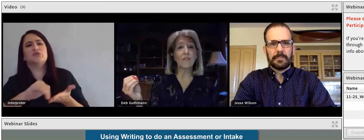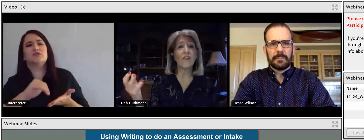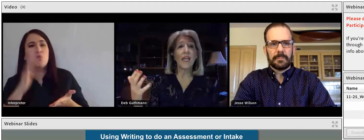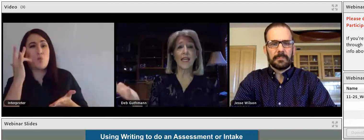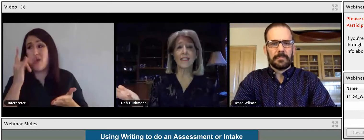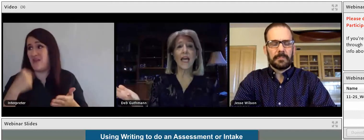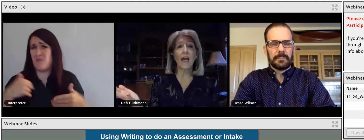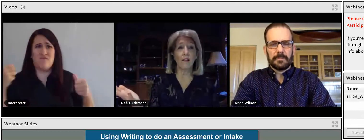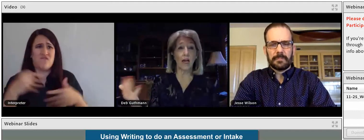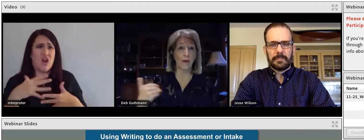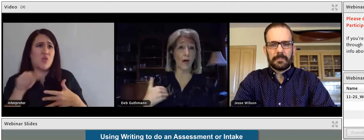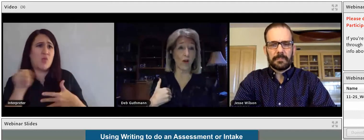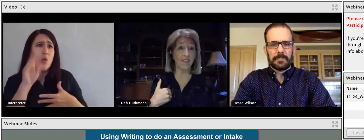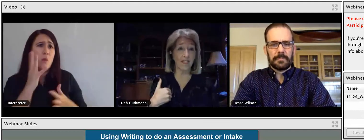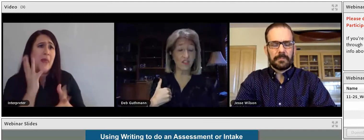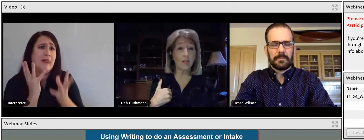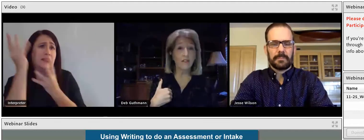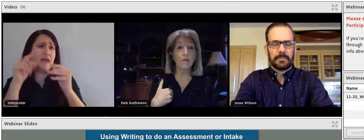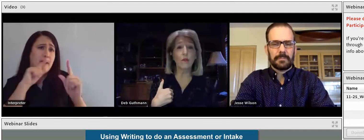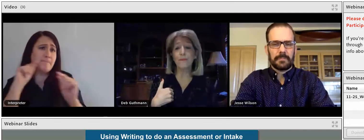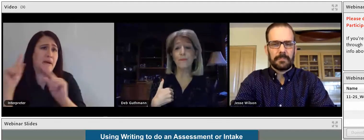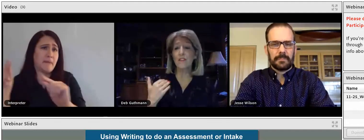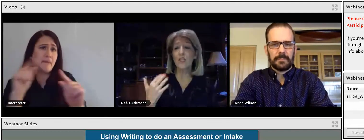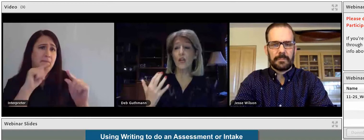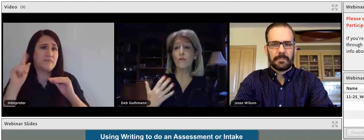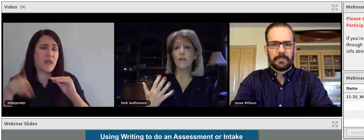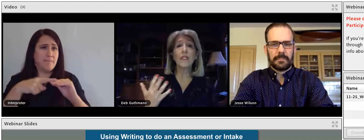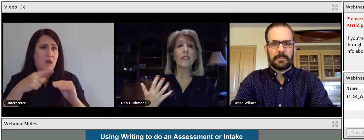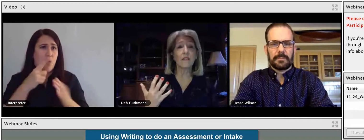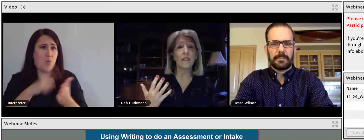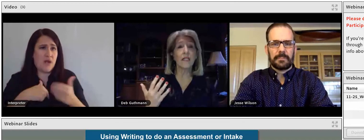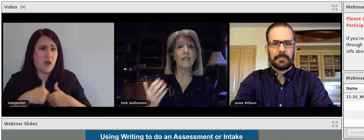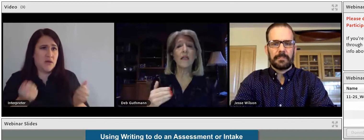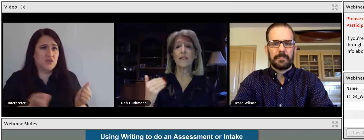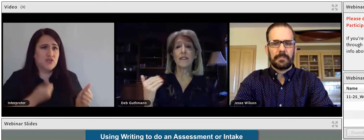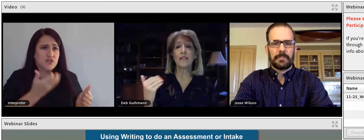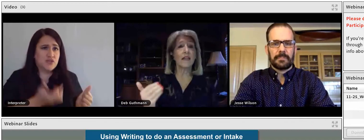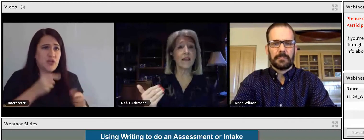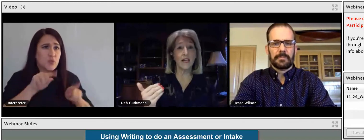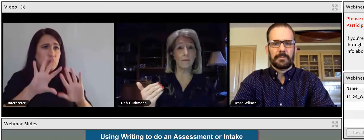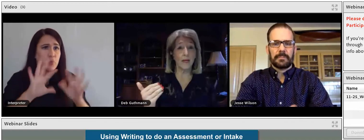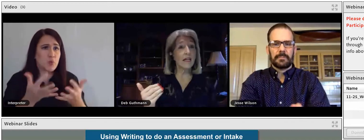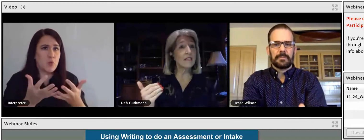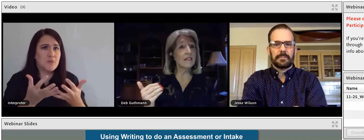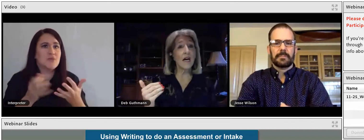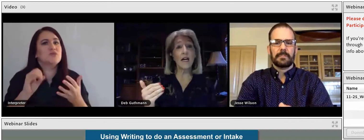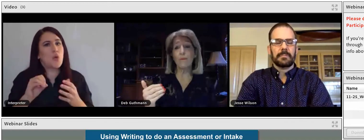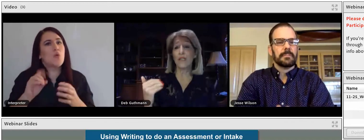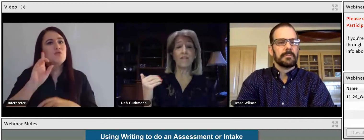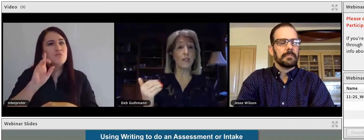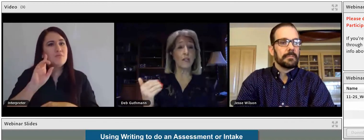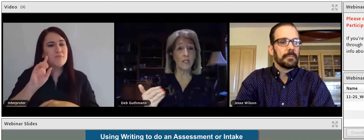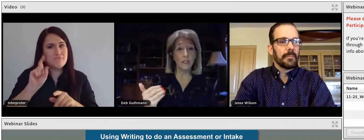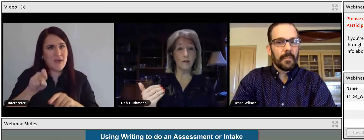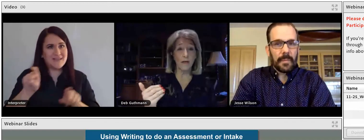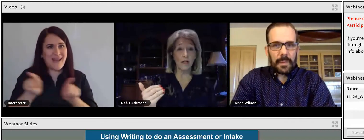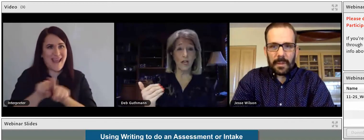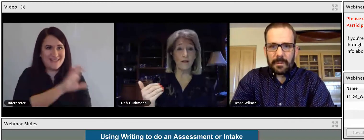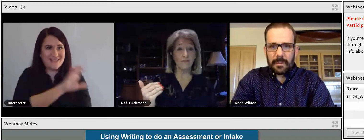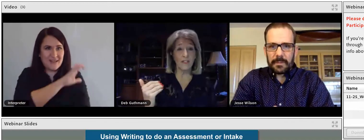will leave and tell about what they shared in group. So clinically, setting that up ahead of time, being